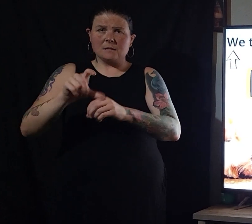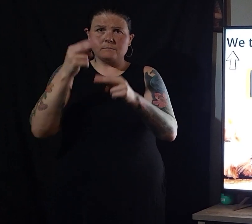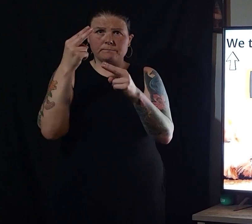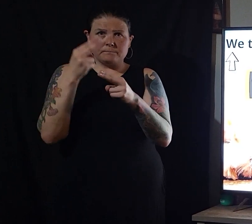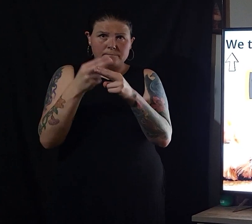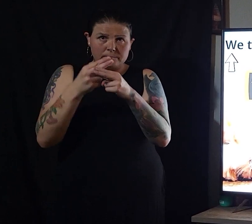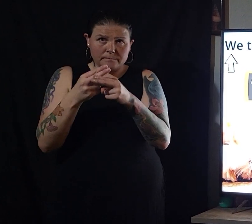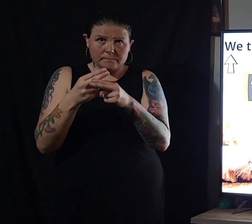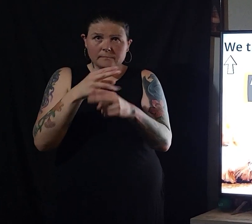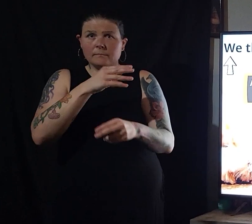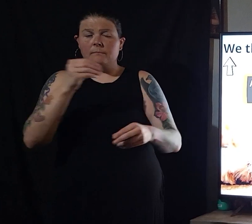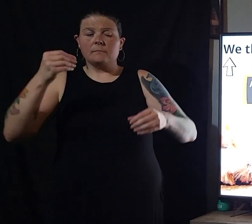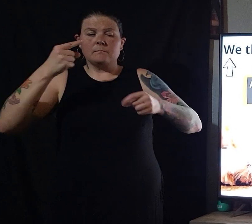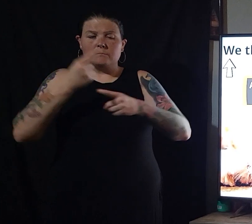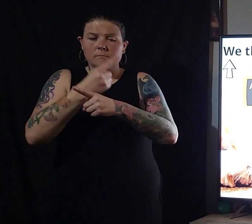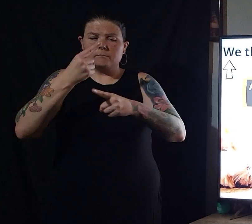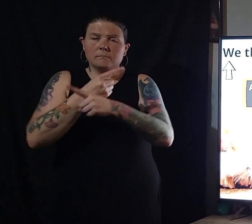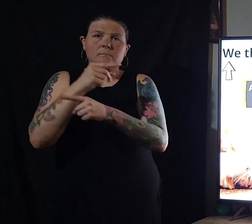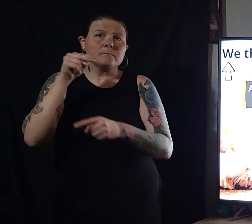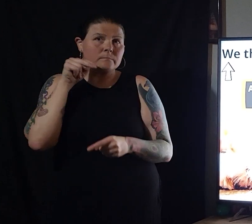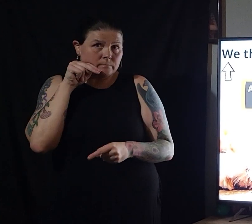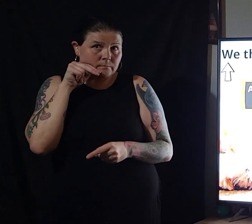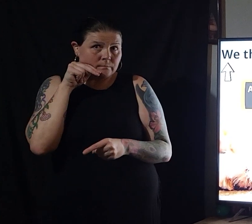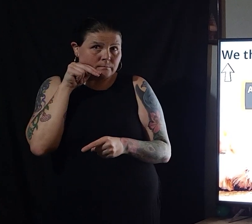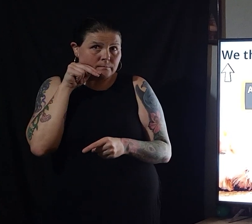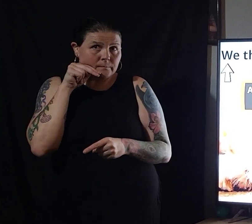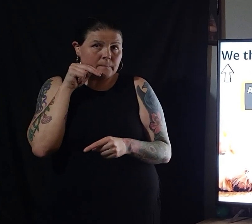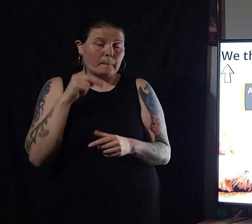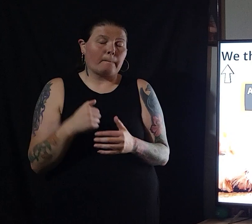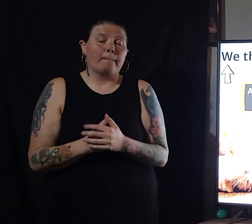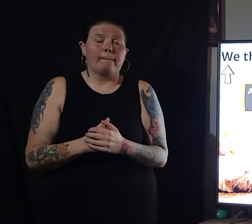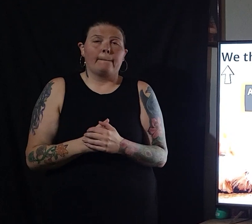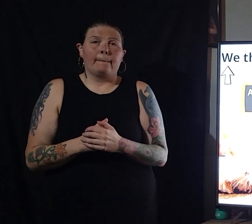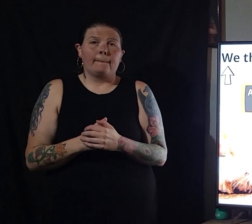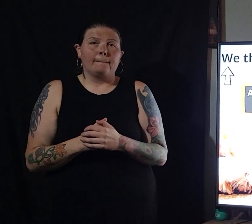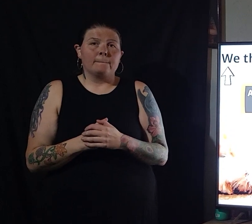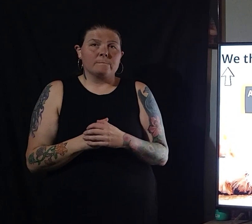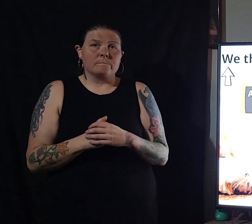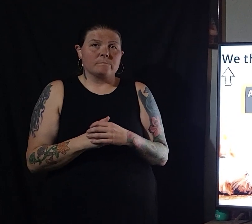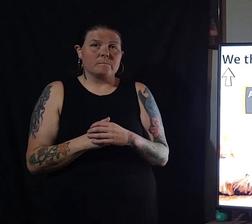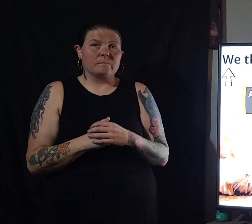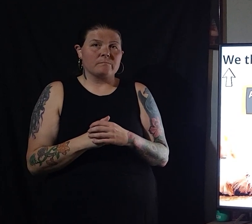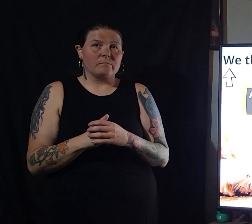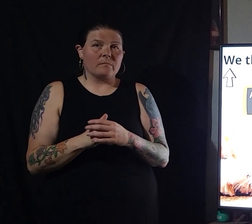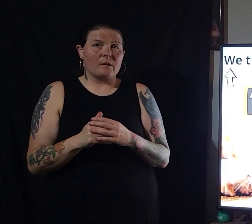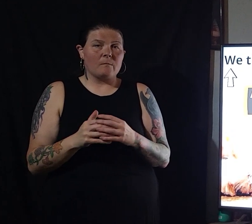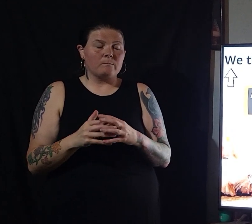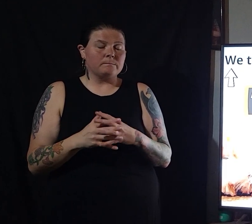capitalize names and proper nouns.